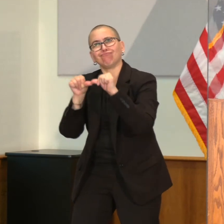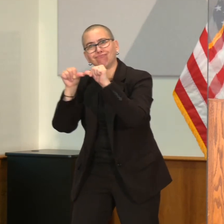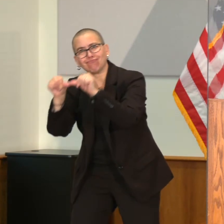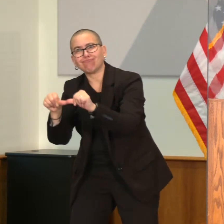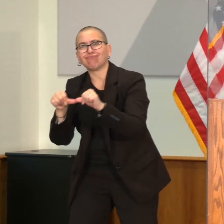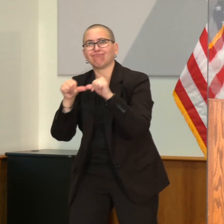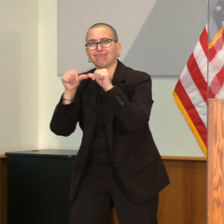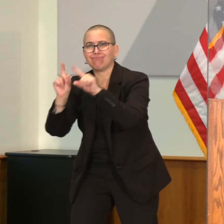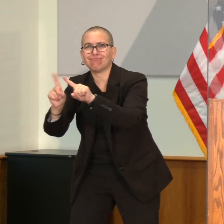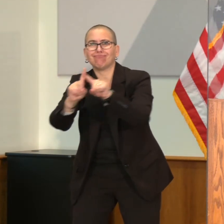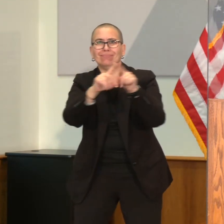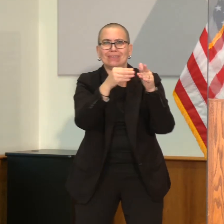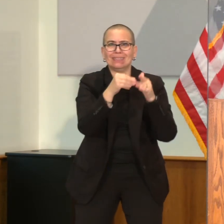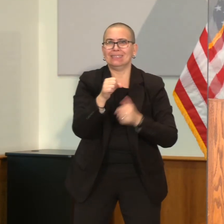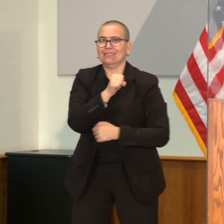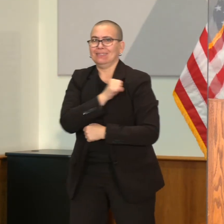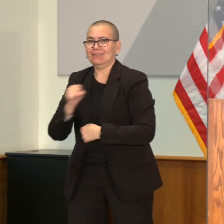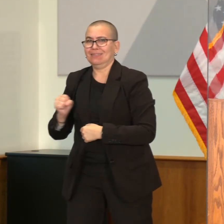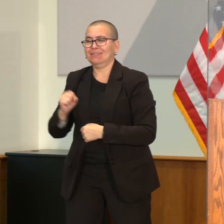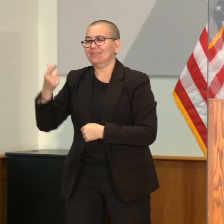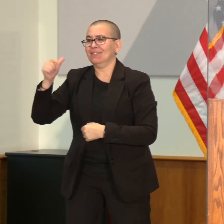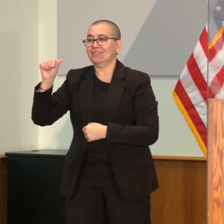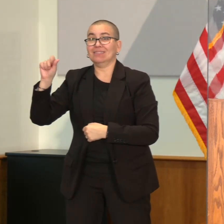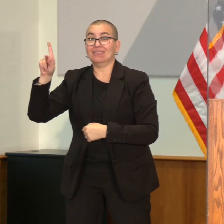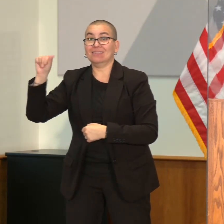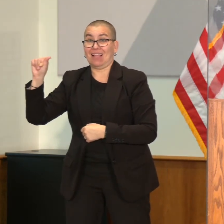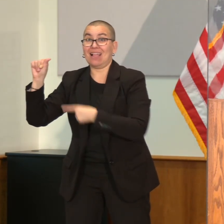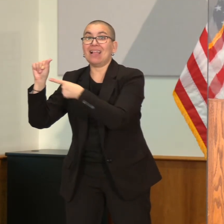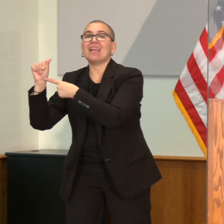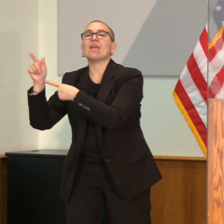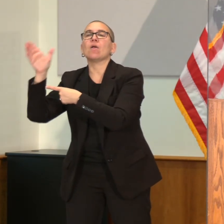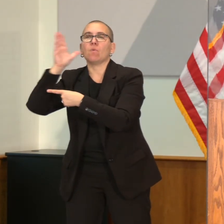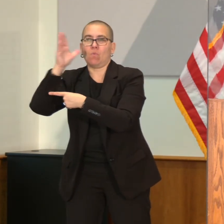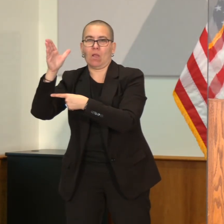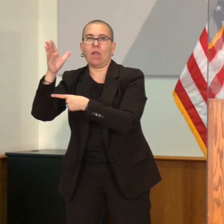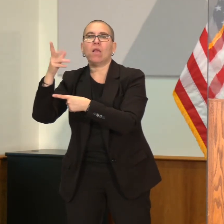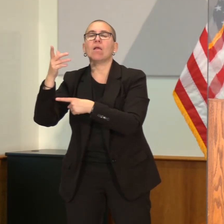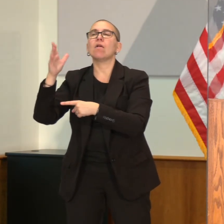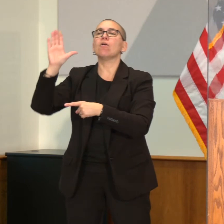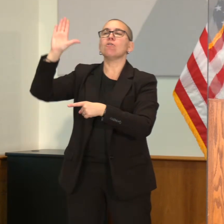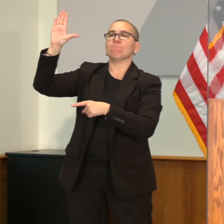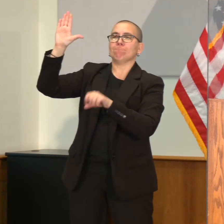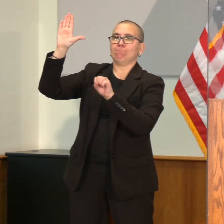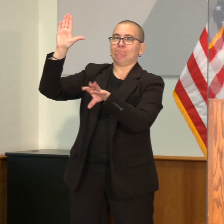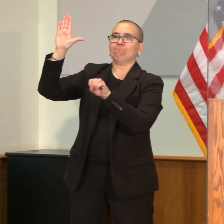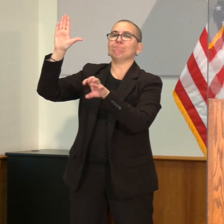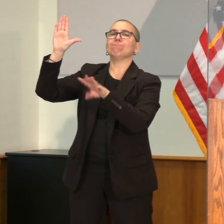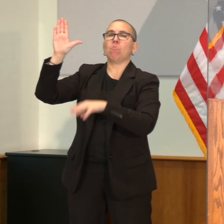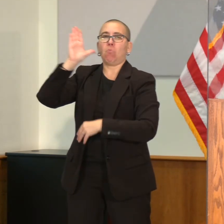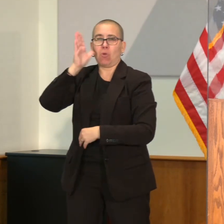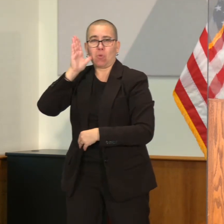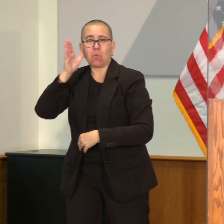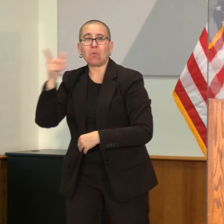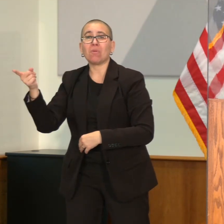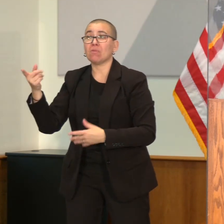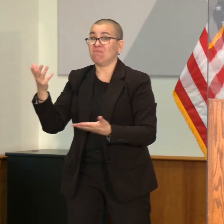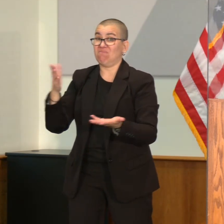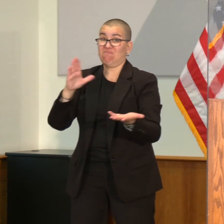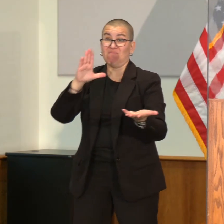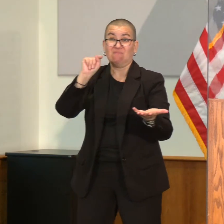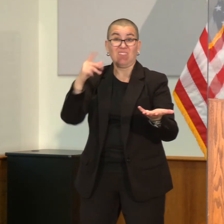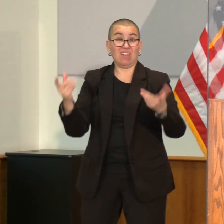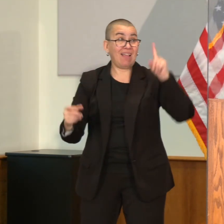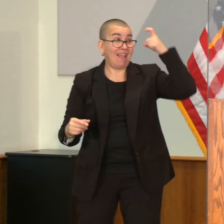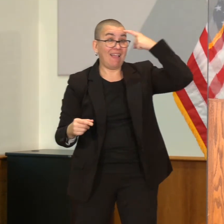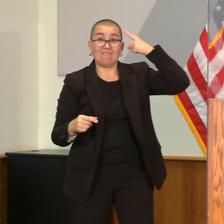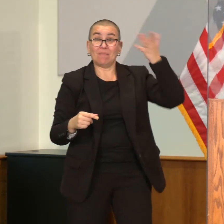Senator Gazelka to commit to having public hearings. Because as Senator Gazelka and the governor have relayed,